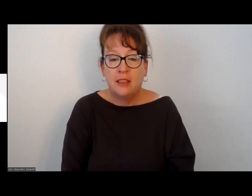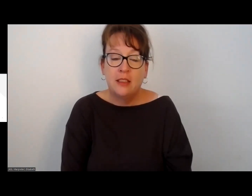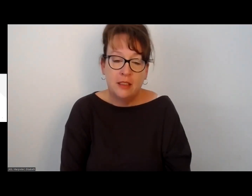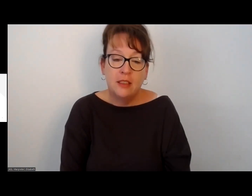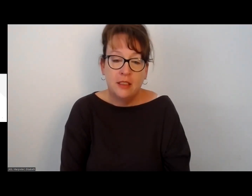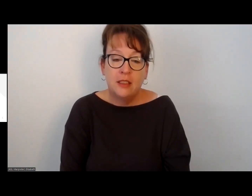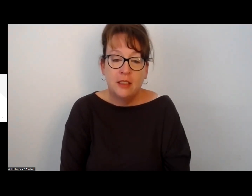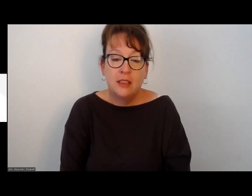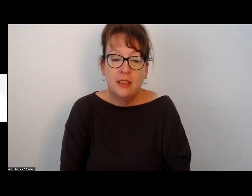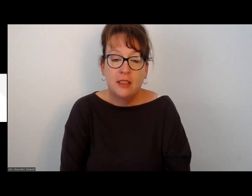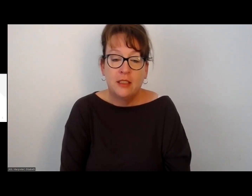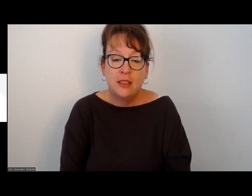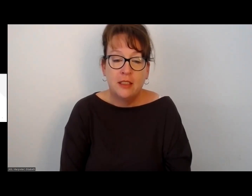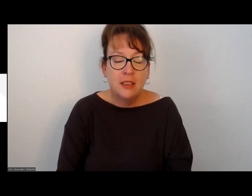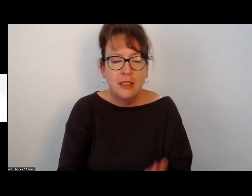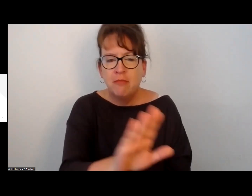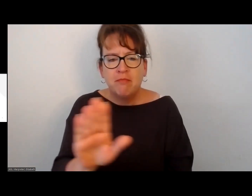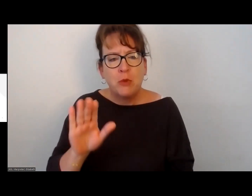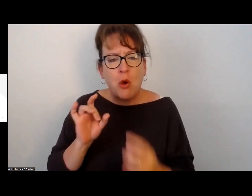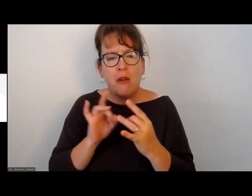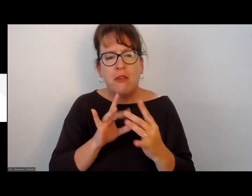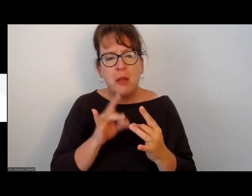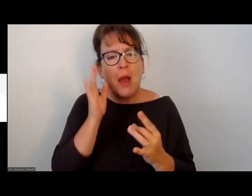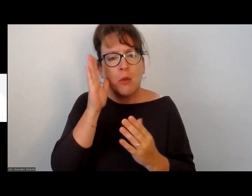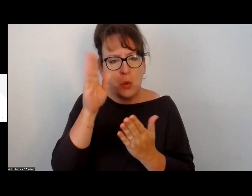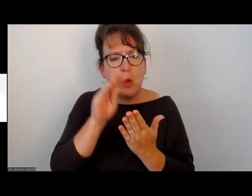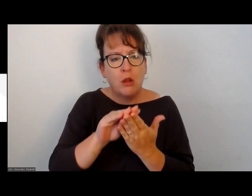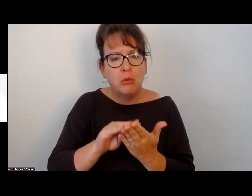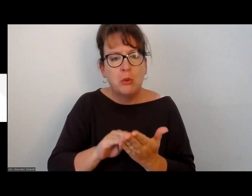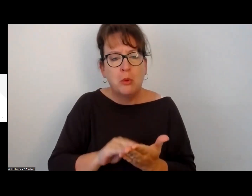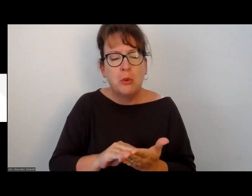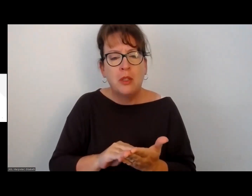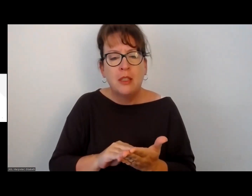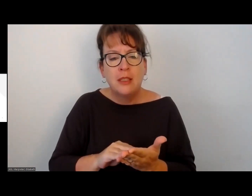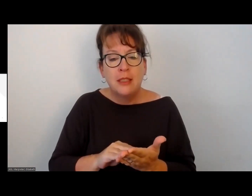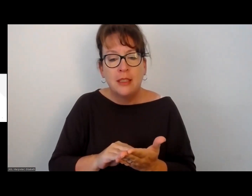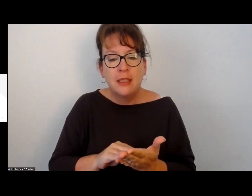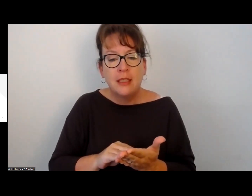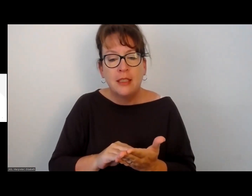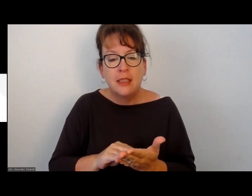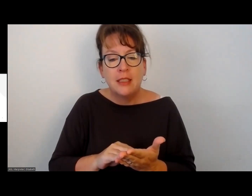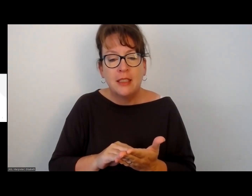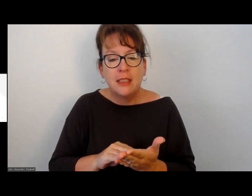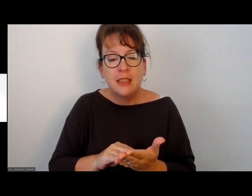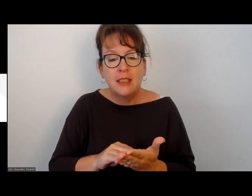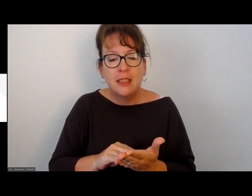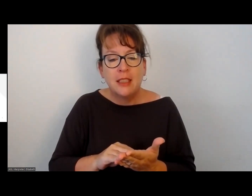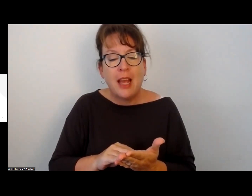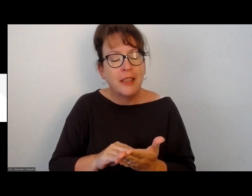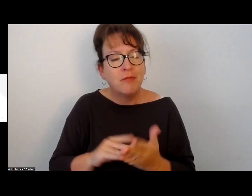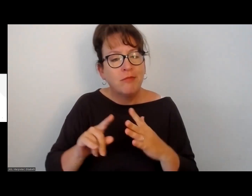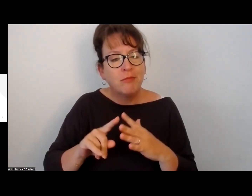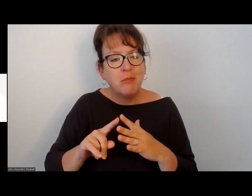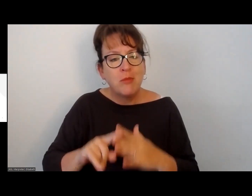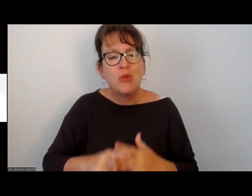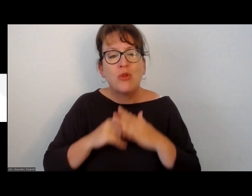are, we will sort of take all of that and send maybe the sort of protocol, right, for how